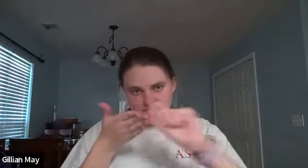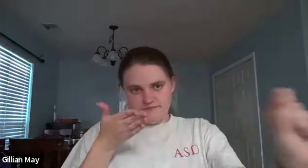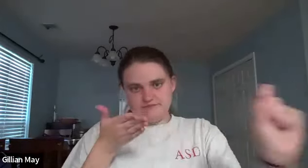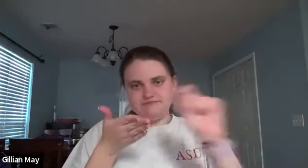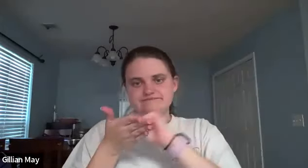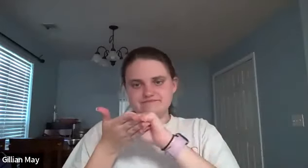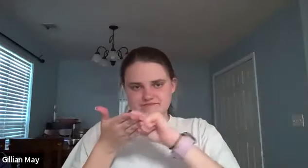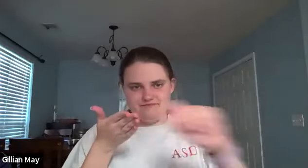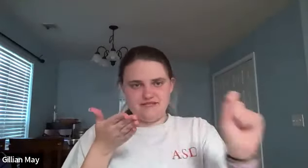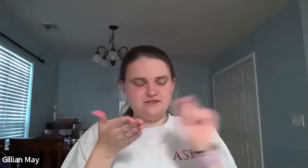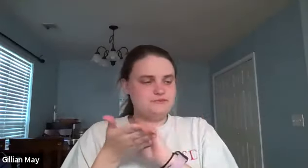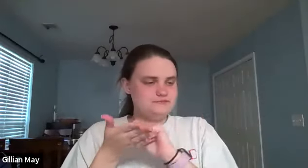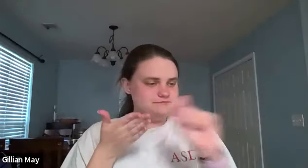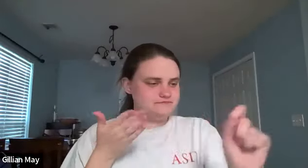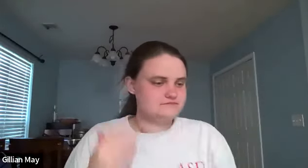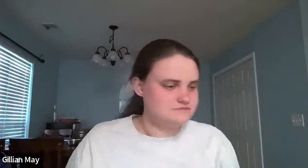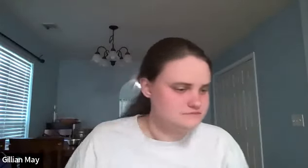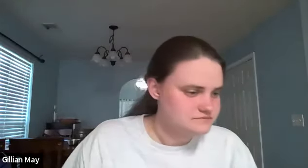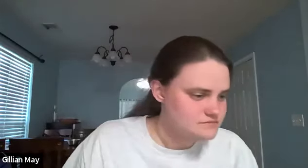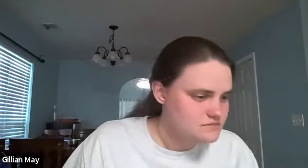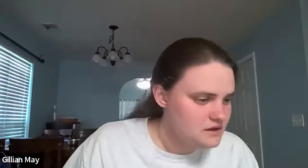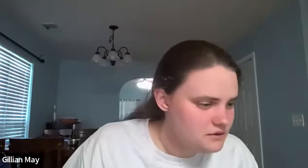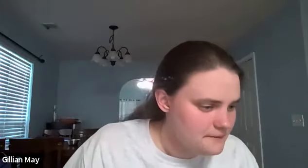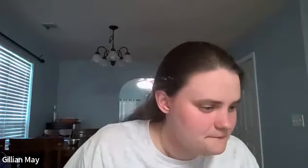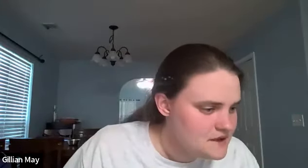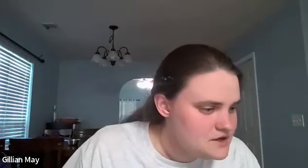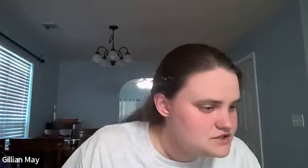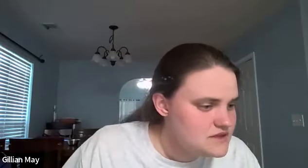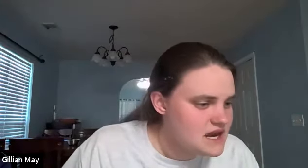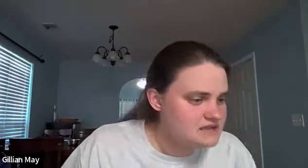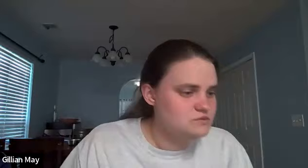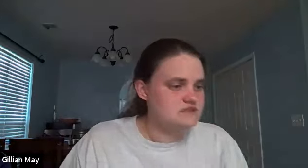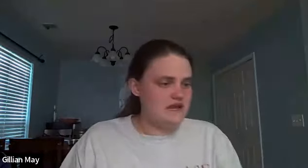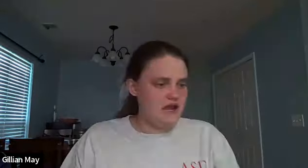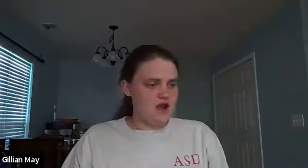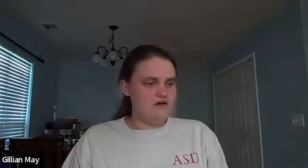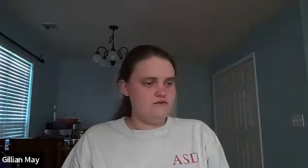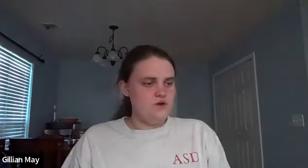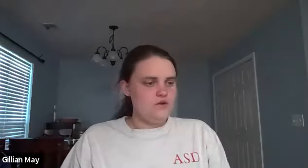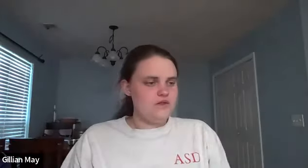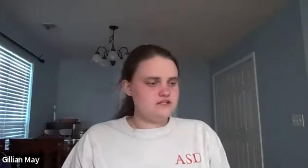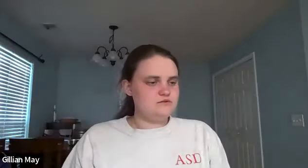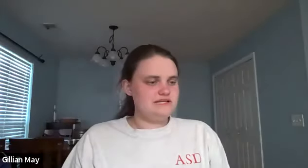Pencil. Pencil. Okay. So the next ones I have, the next one